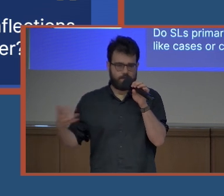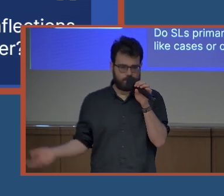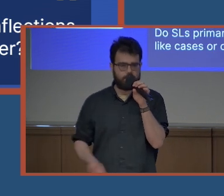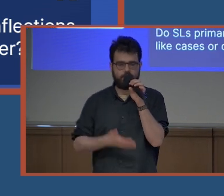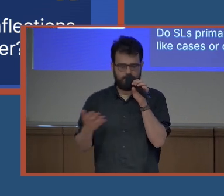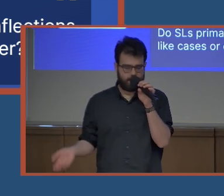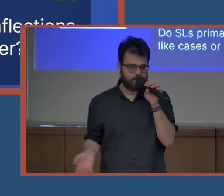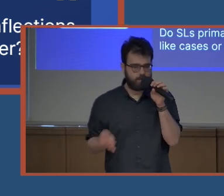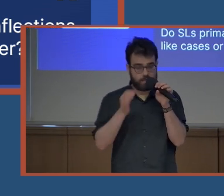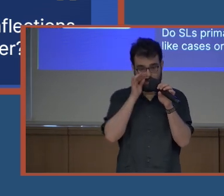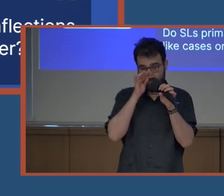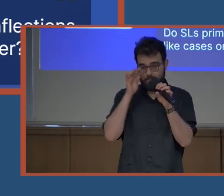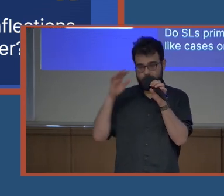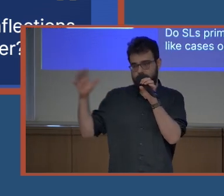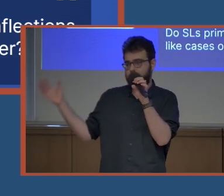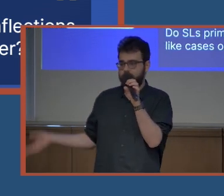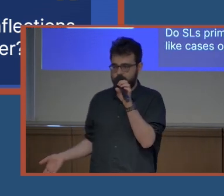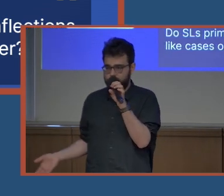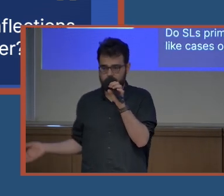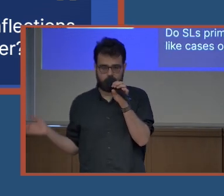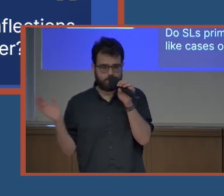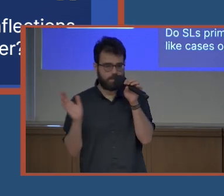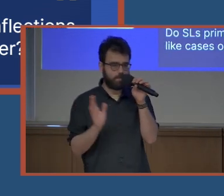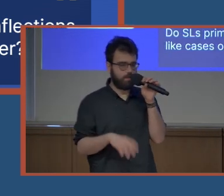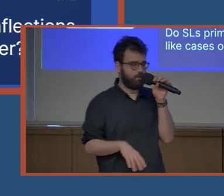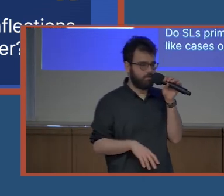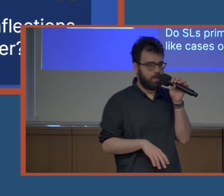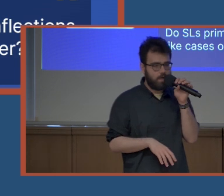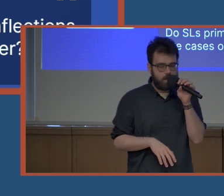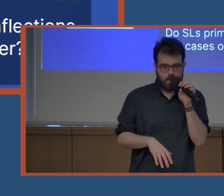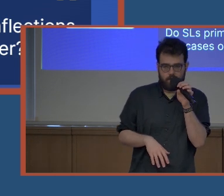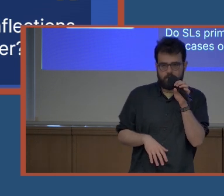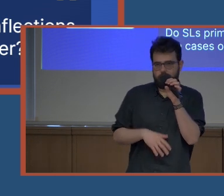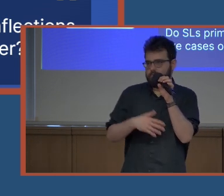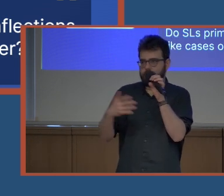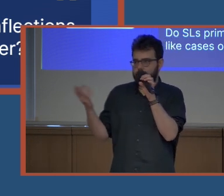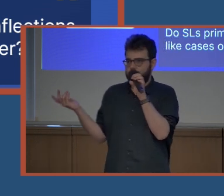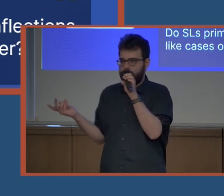we can see the effects of that. So we have like Indo-European languages and